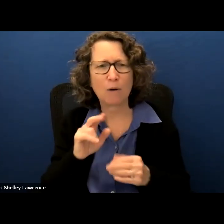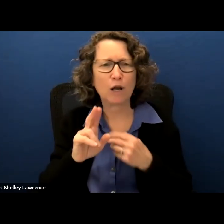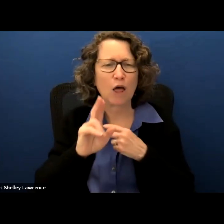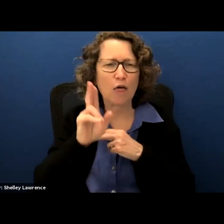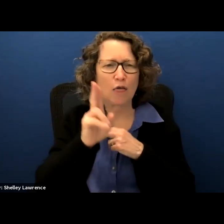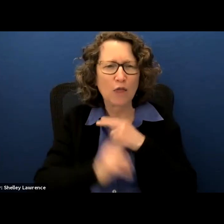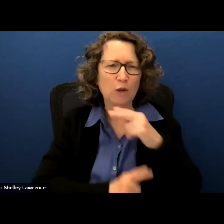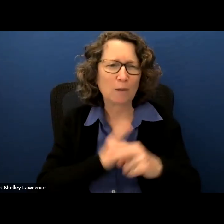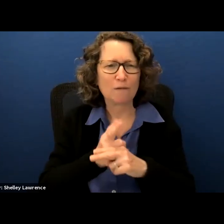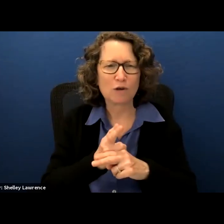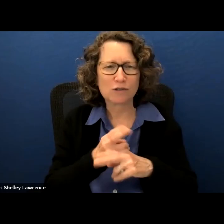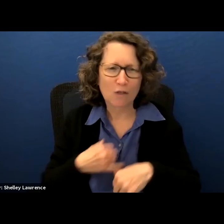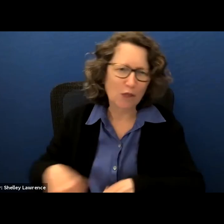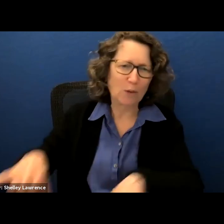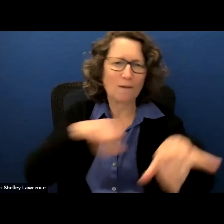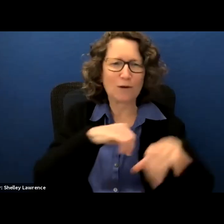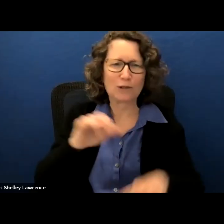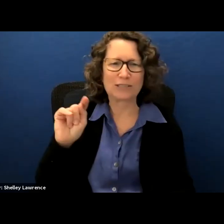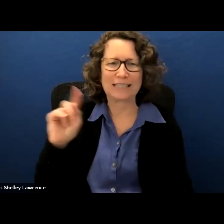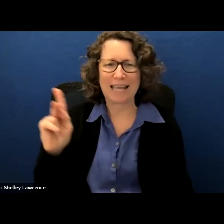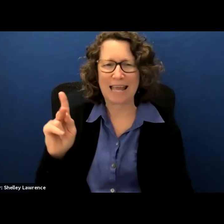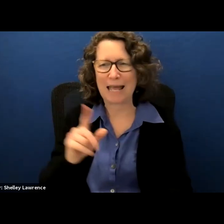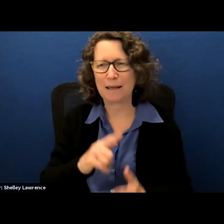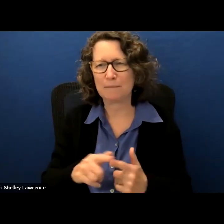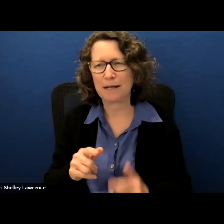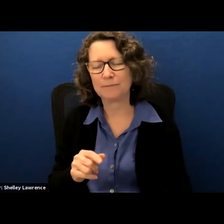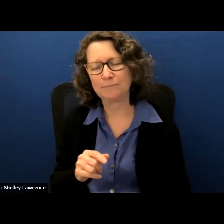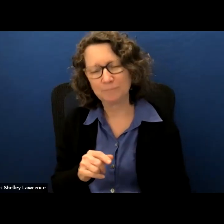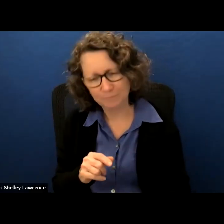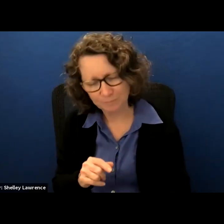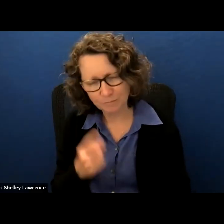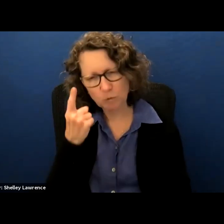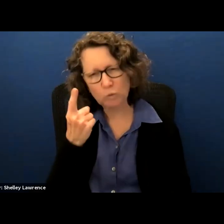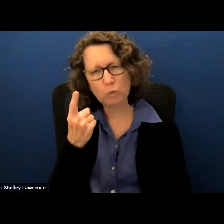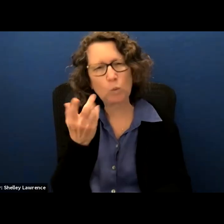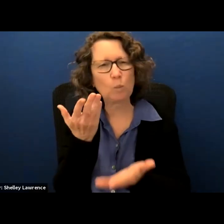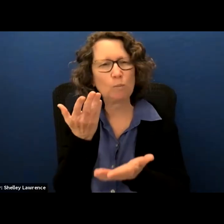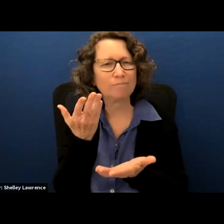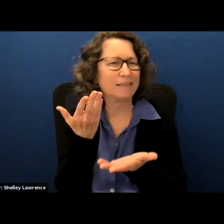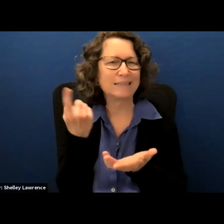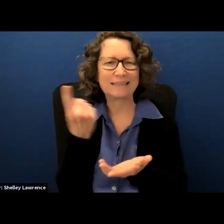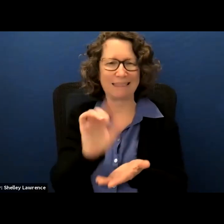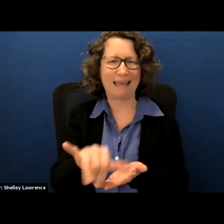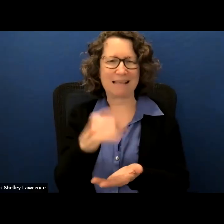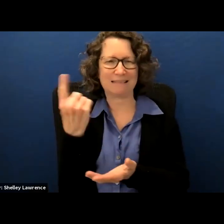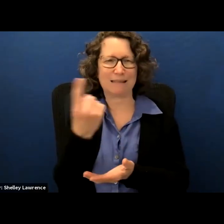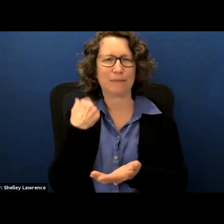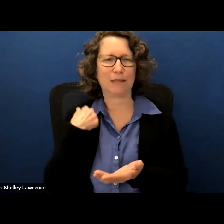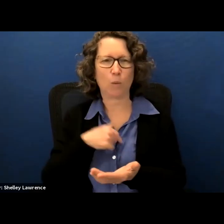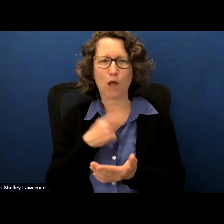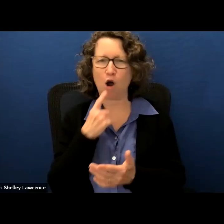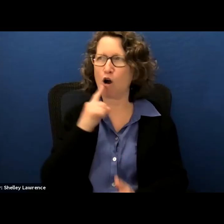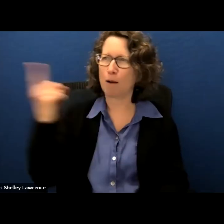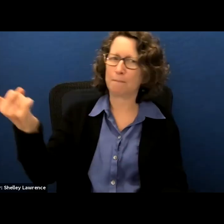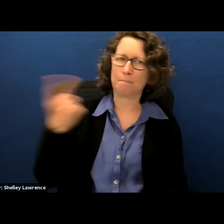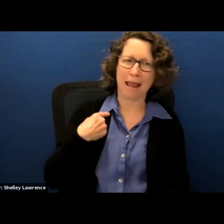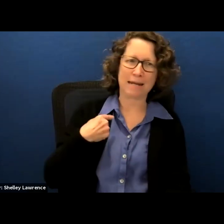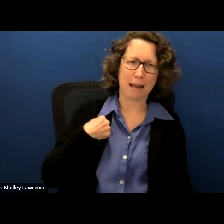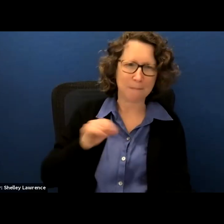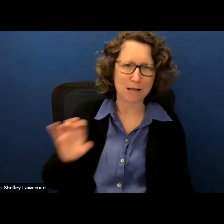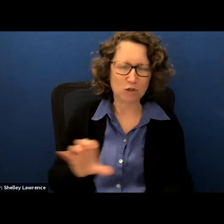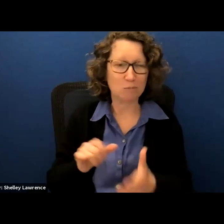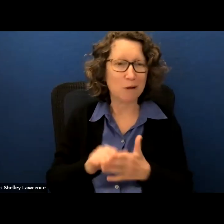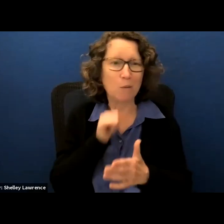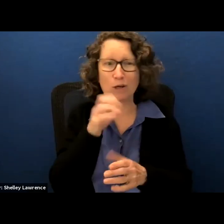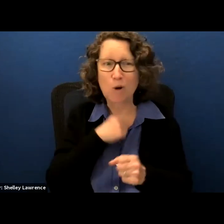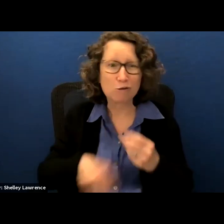and I think I missed it when I was doing, but absolutely, it's one of those items that we are mandated to do, but we don't